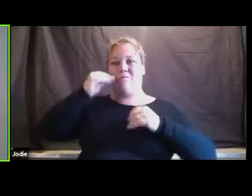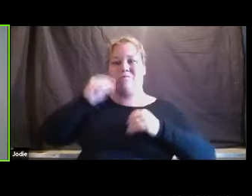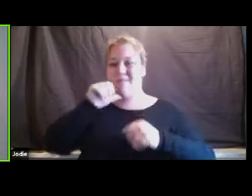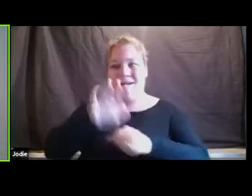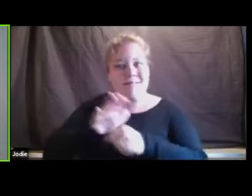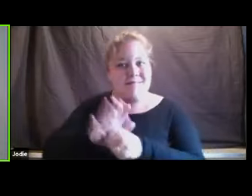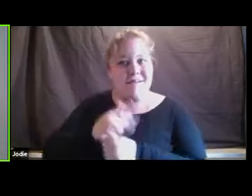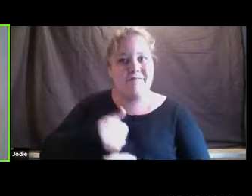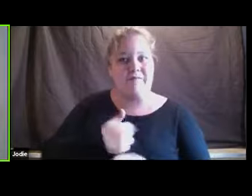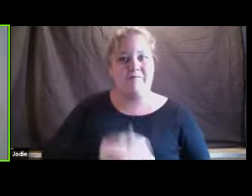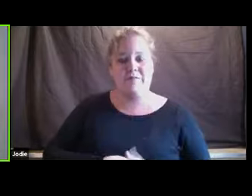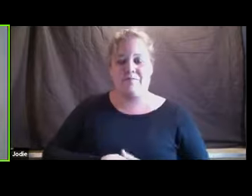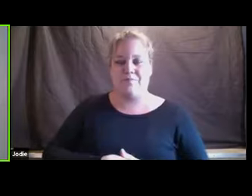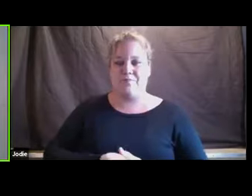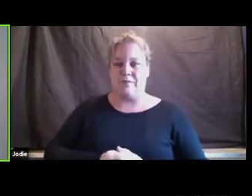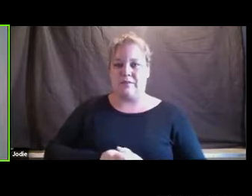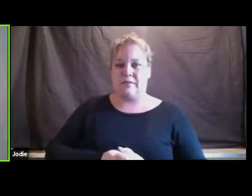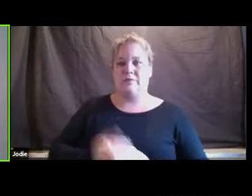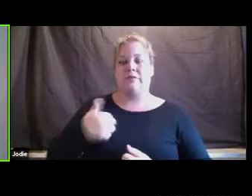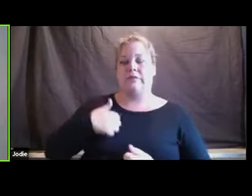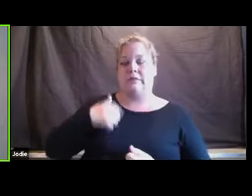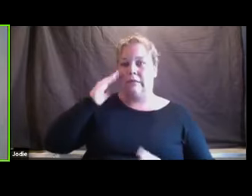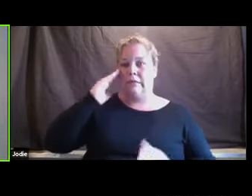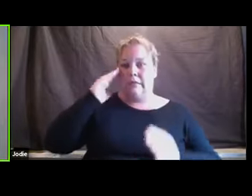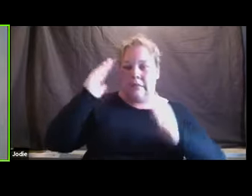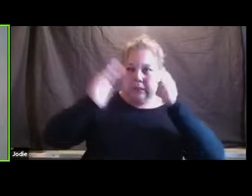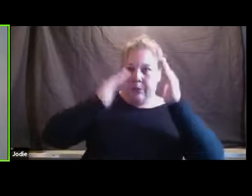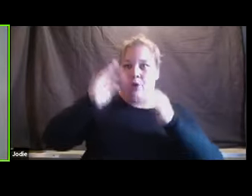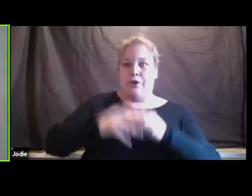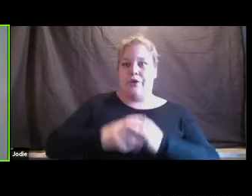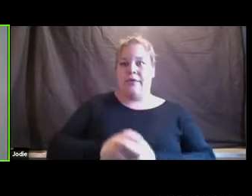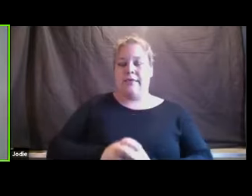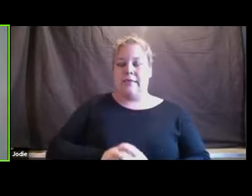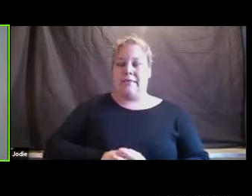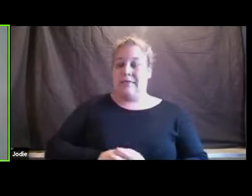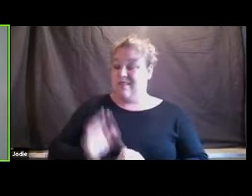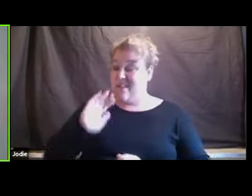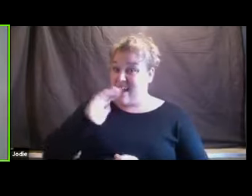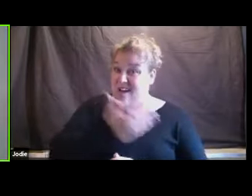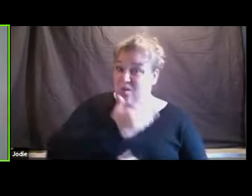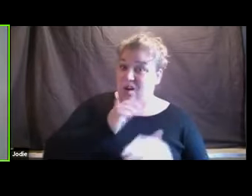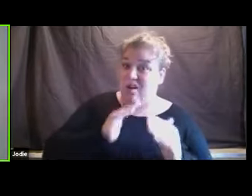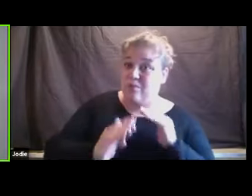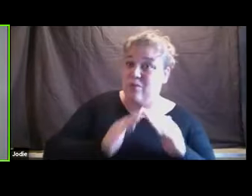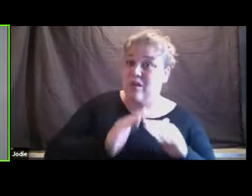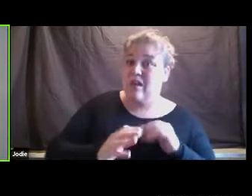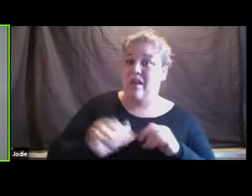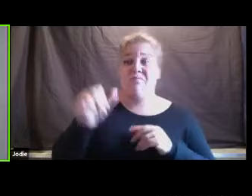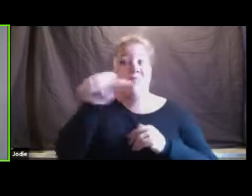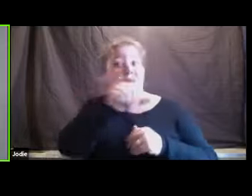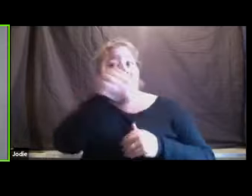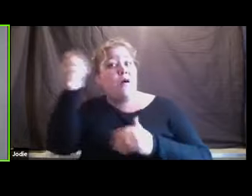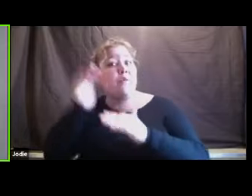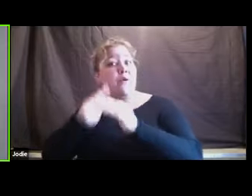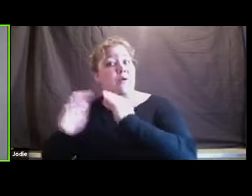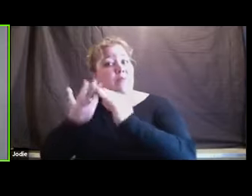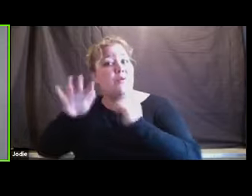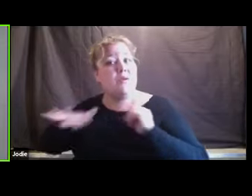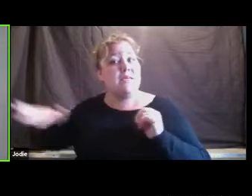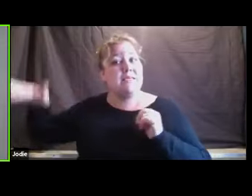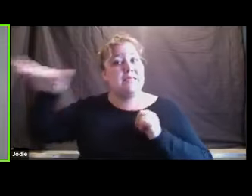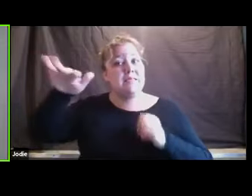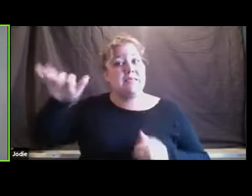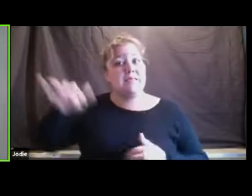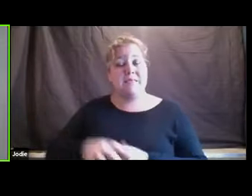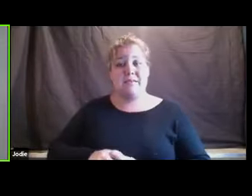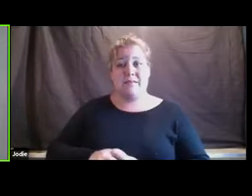I worry about communities, ours and others, that that will see